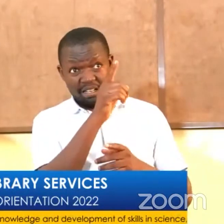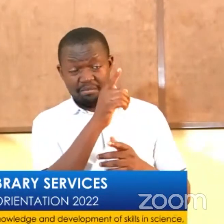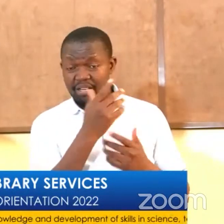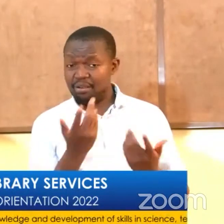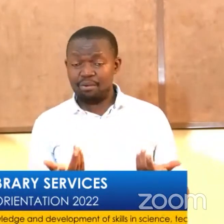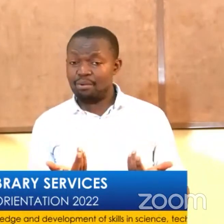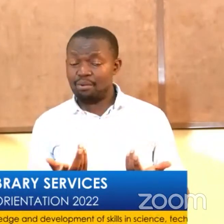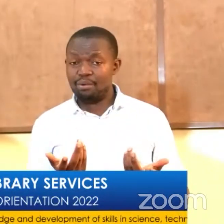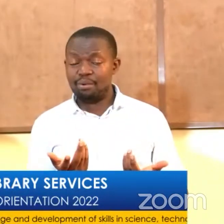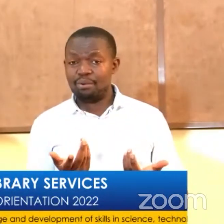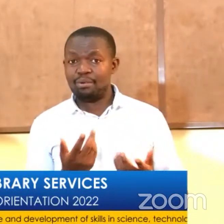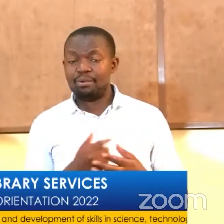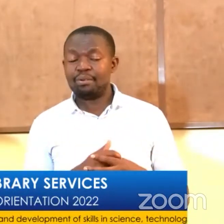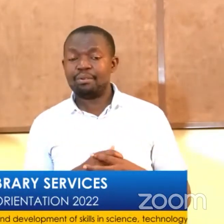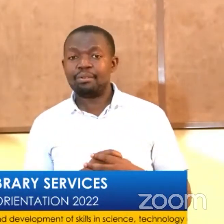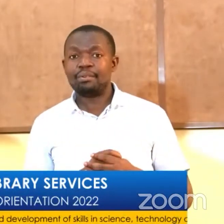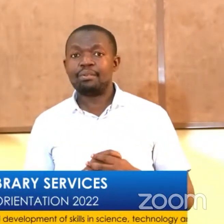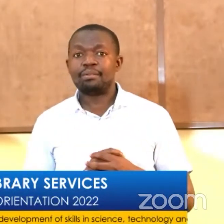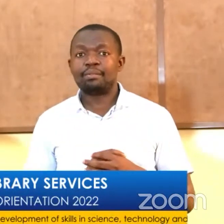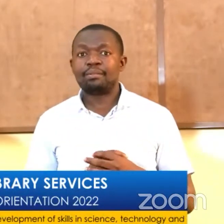not?